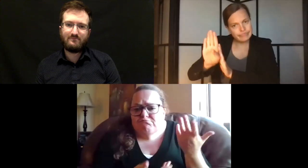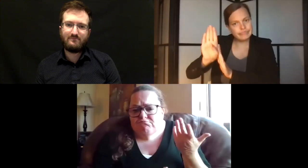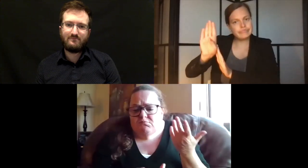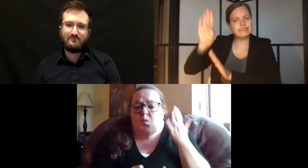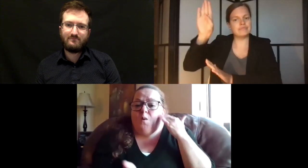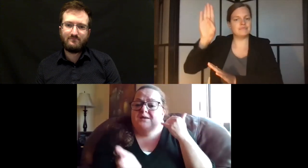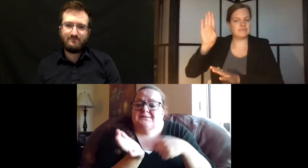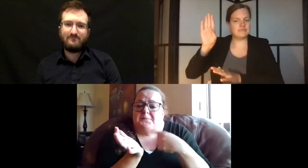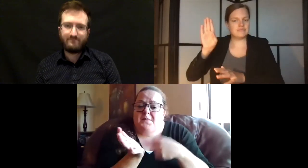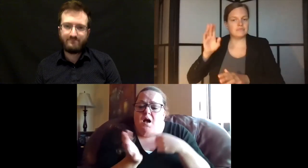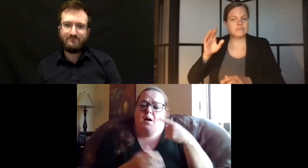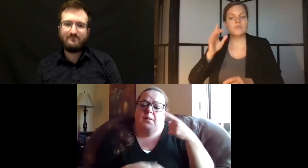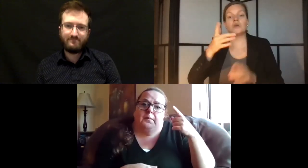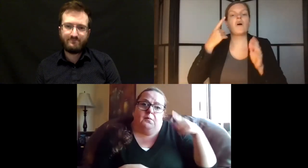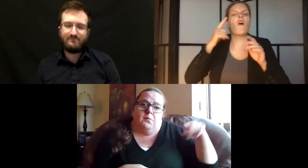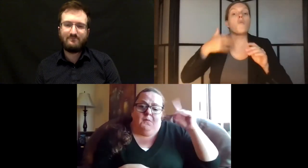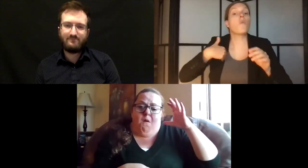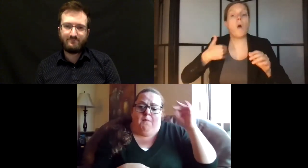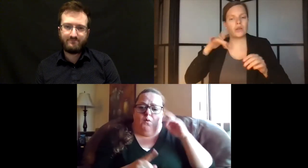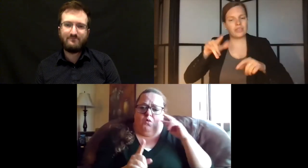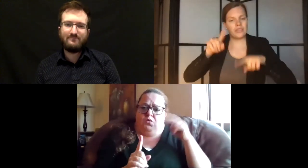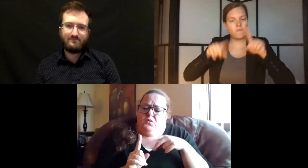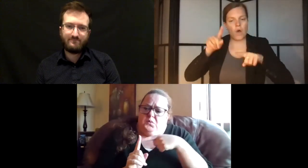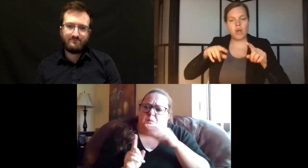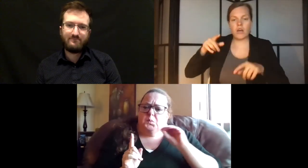the skills that they might need in order to find a job.